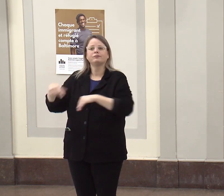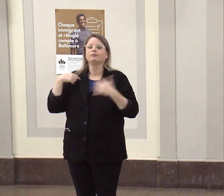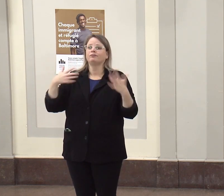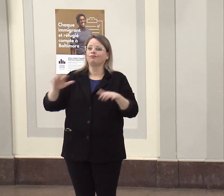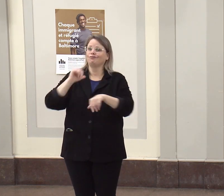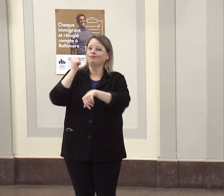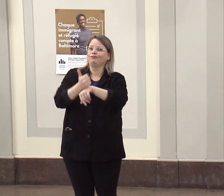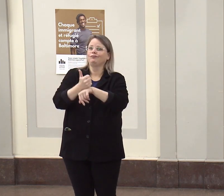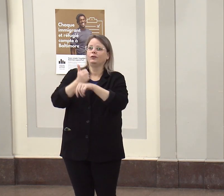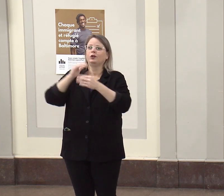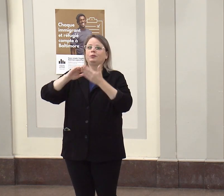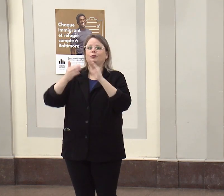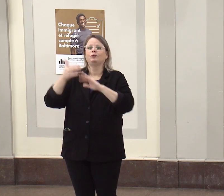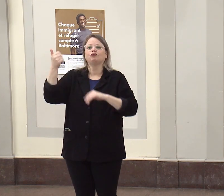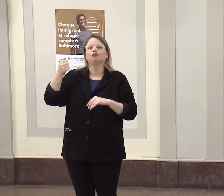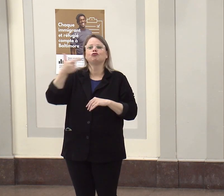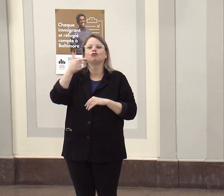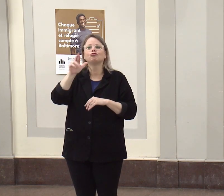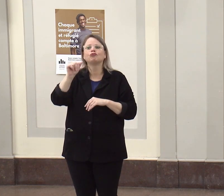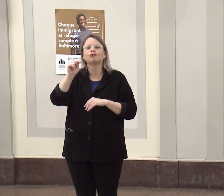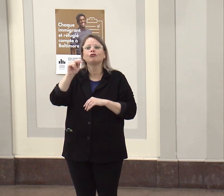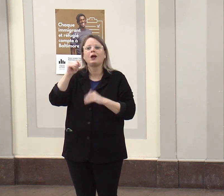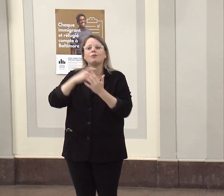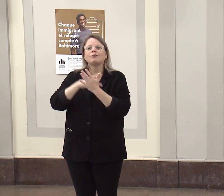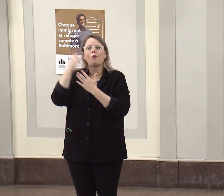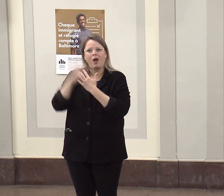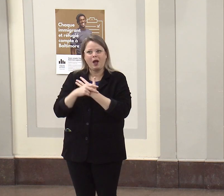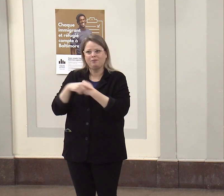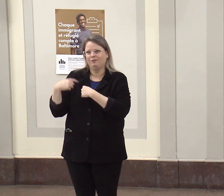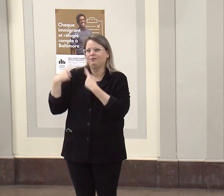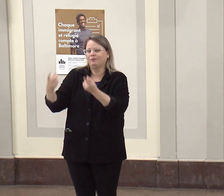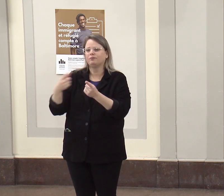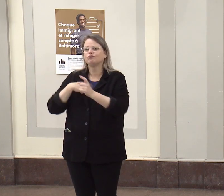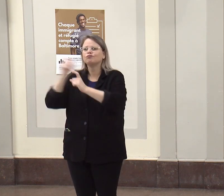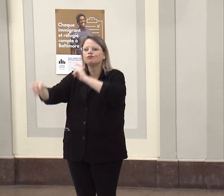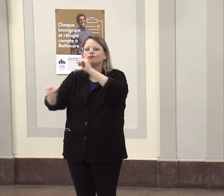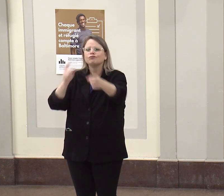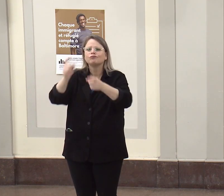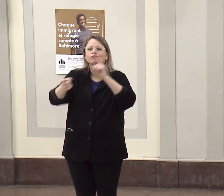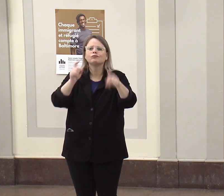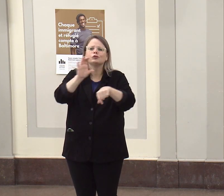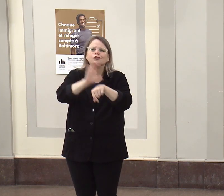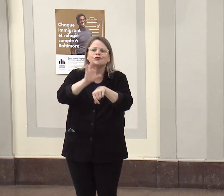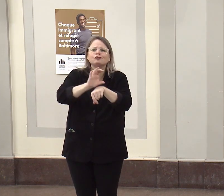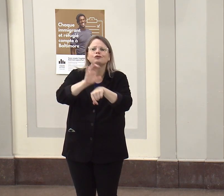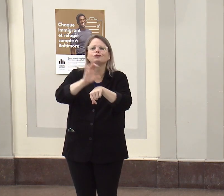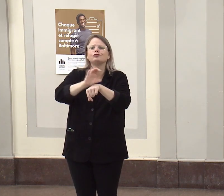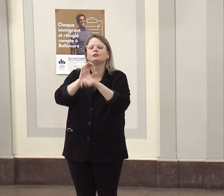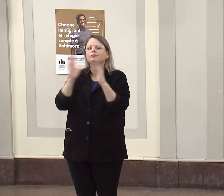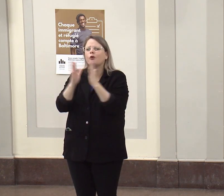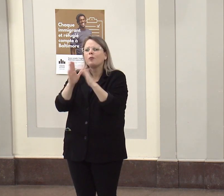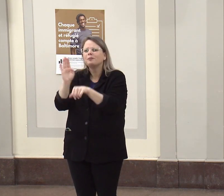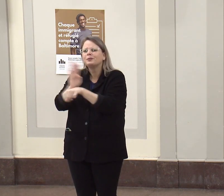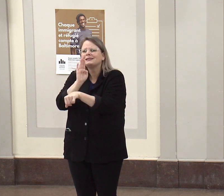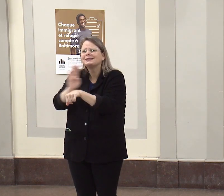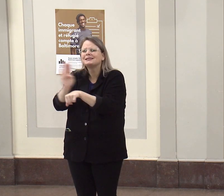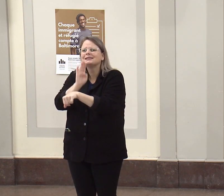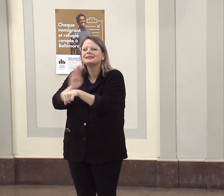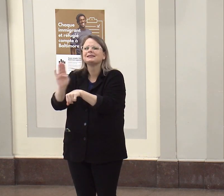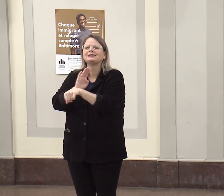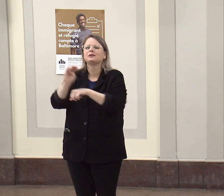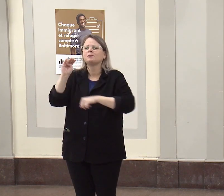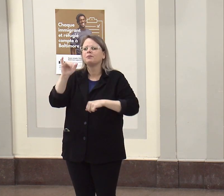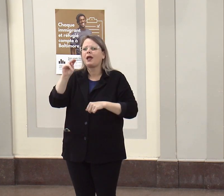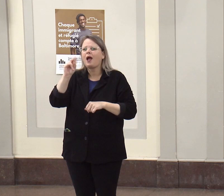30 minority-owned businesses, churches, community, grassroots organizations, and small nonprofits. This helped